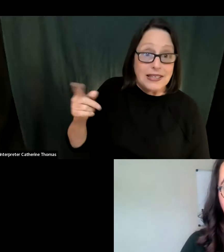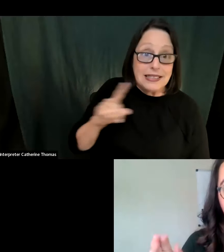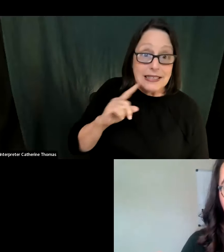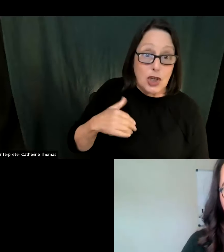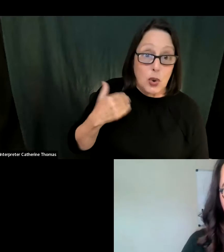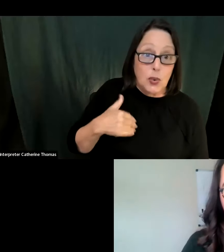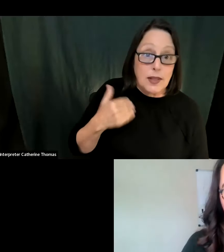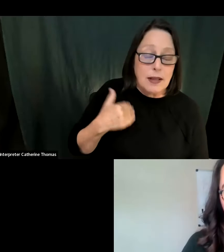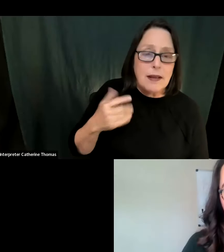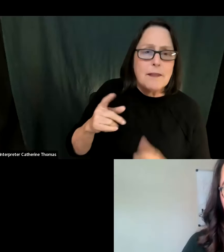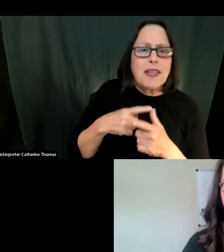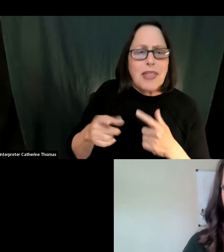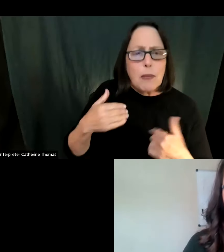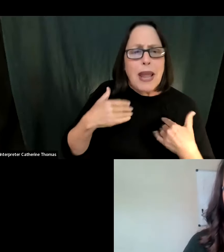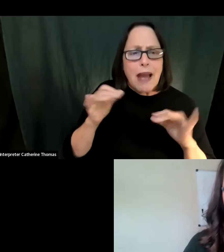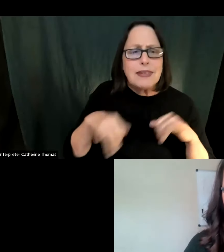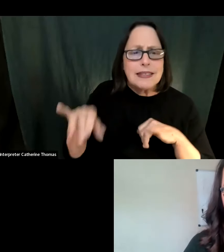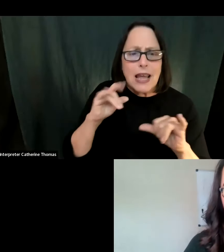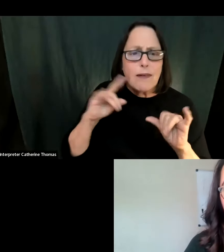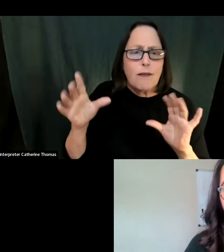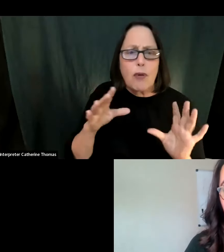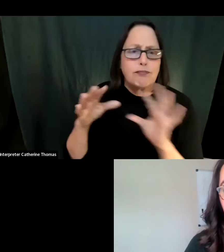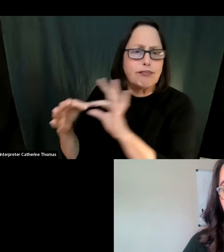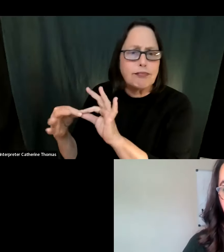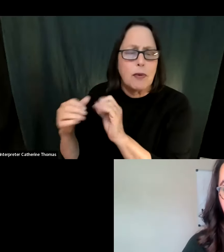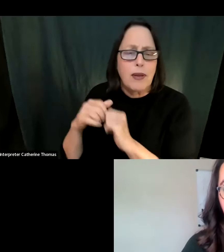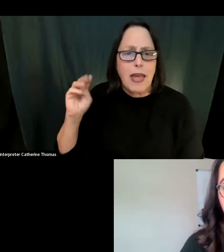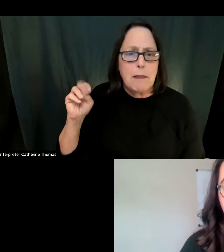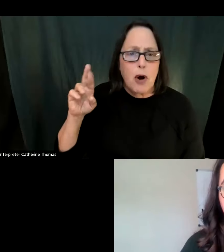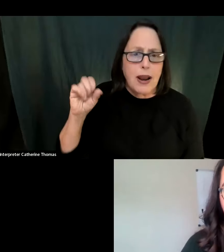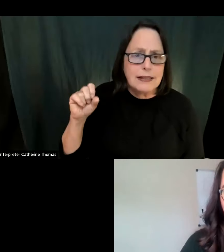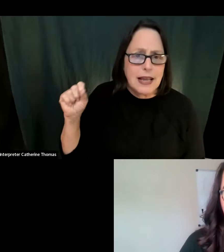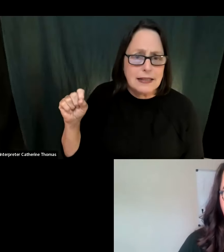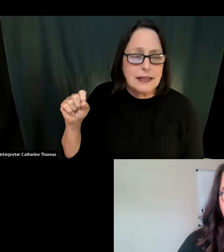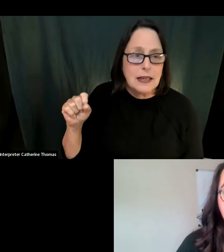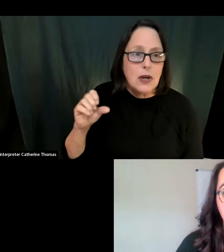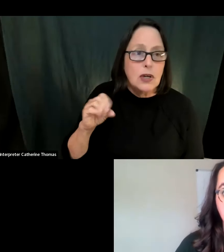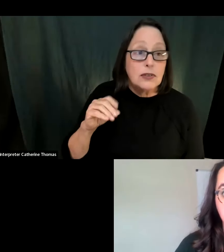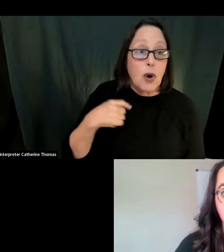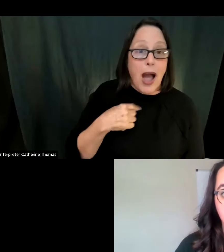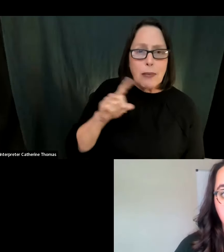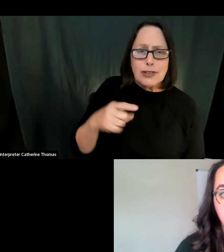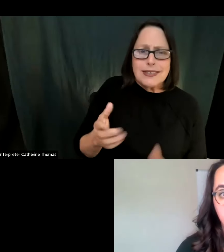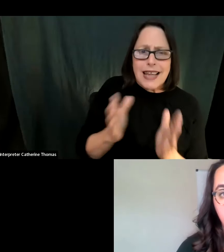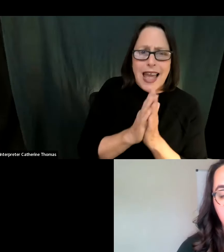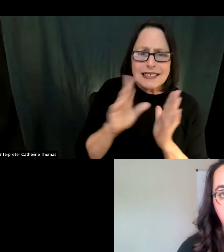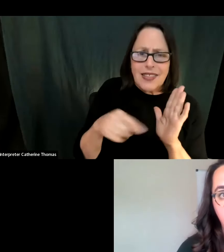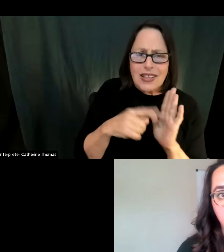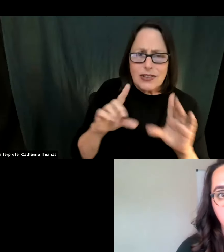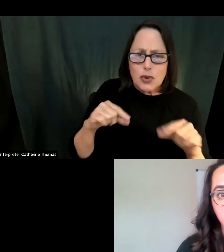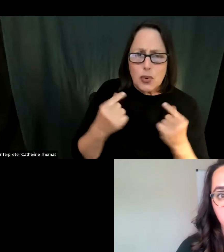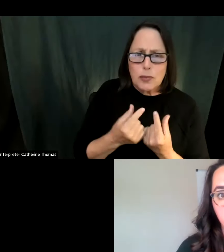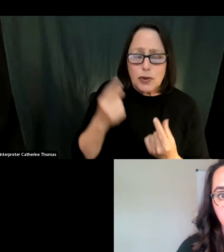potentially have some standards to put in place to connect them to MRSS. And I think I would just ask this group to consider if we would